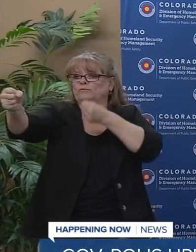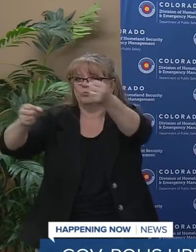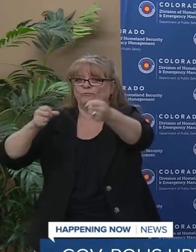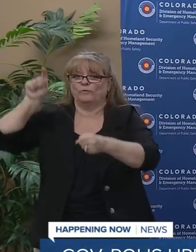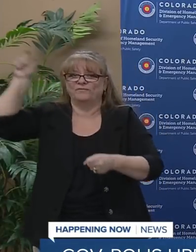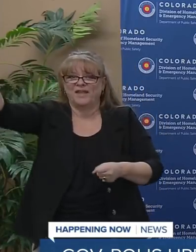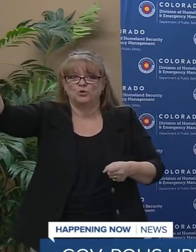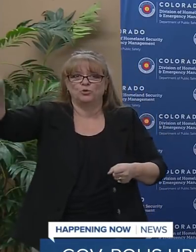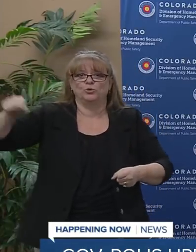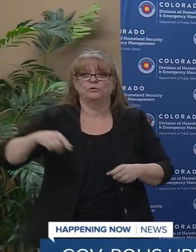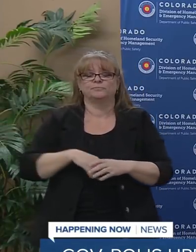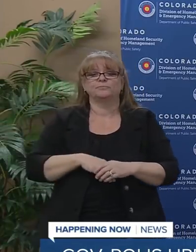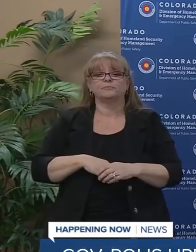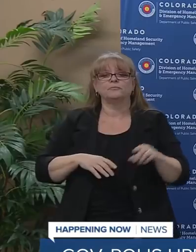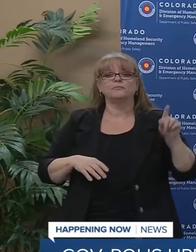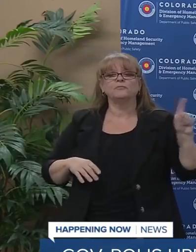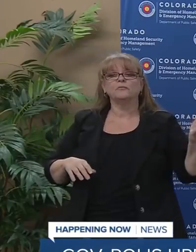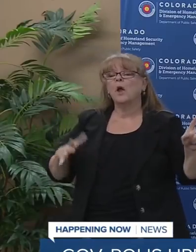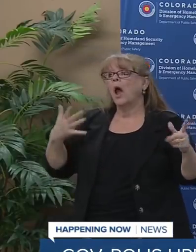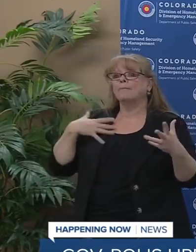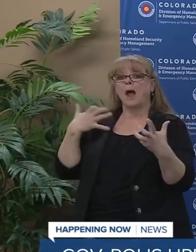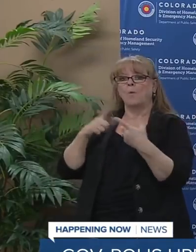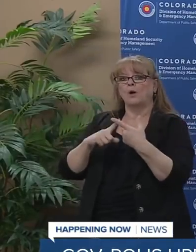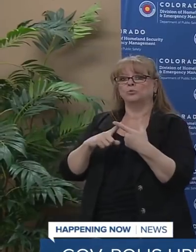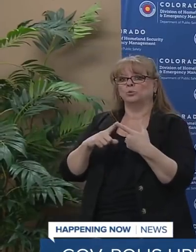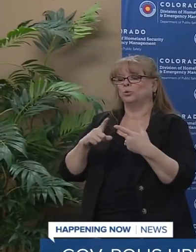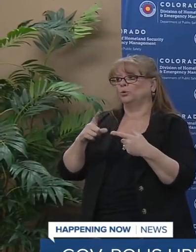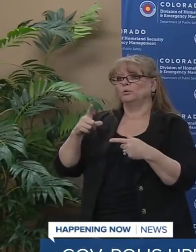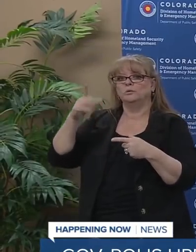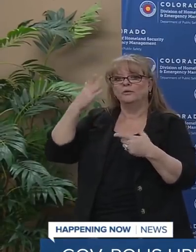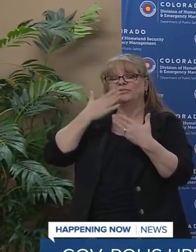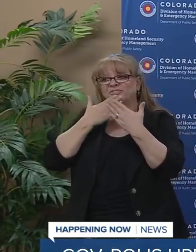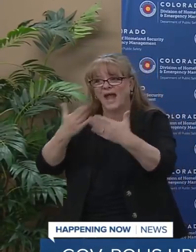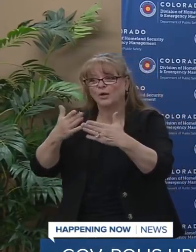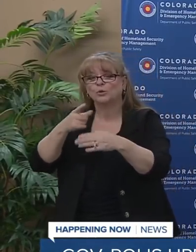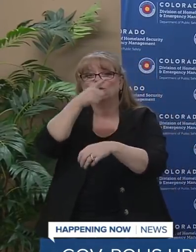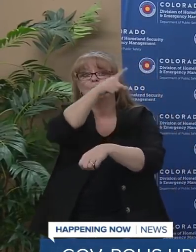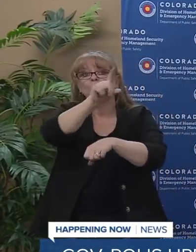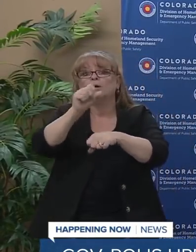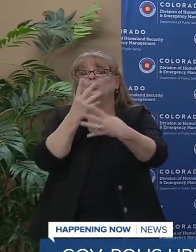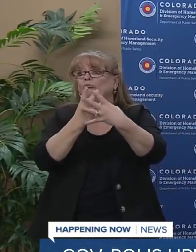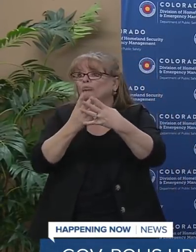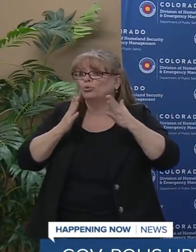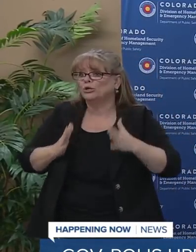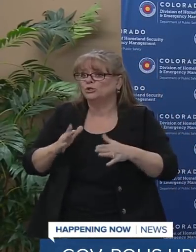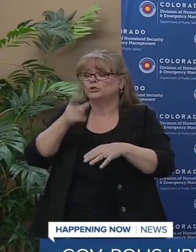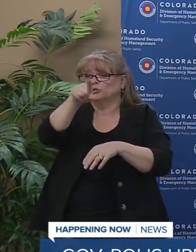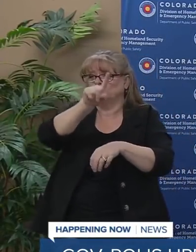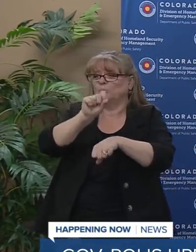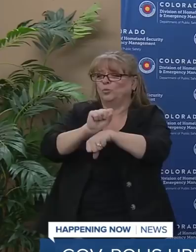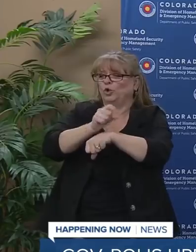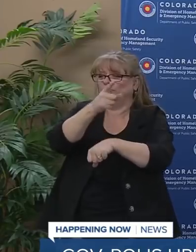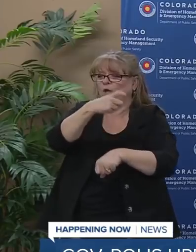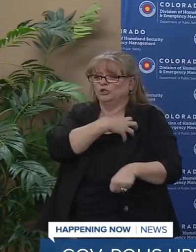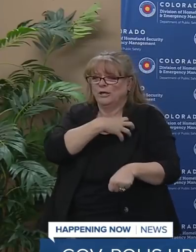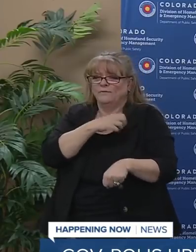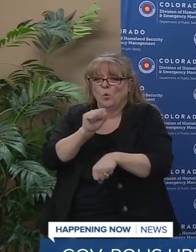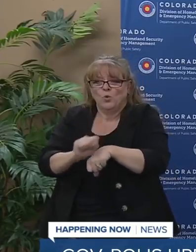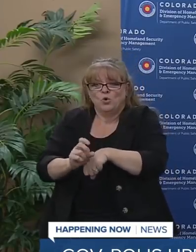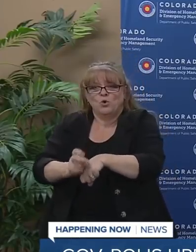important folks and folks who work for the sheriff's departments across the state too. Anybody who works in a jail or prison, thank you for doing what you need to do.